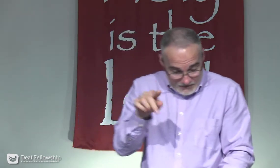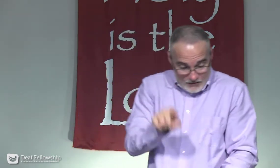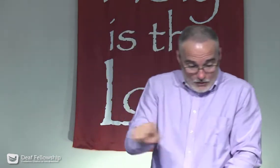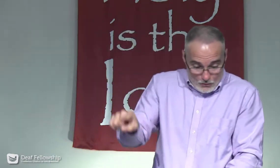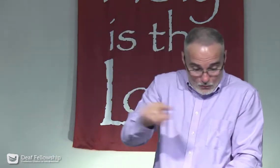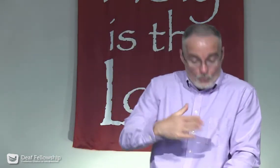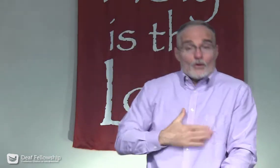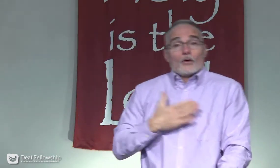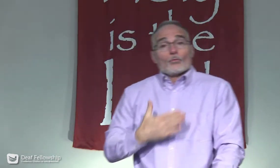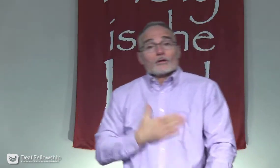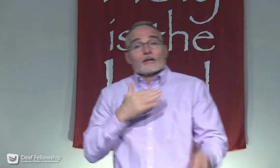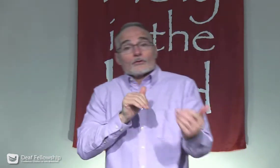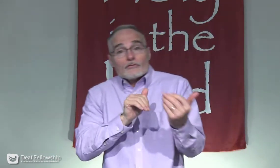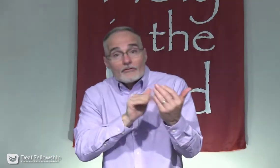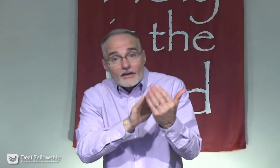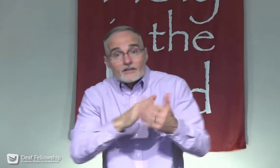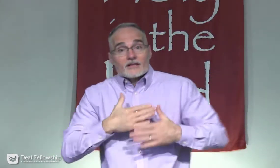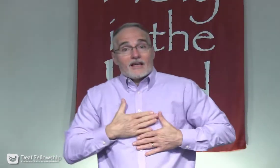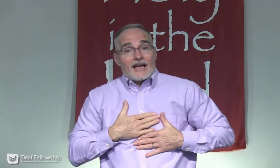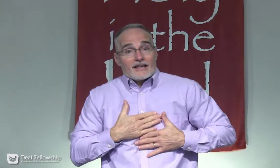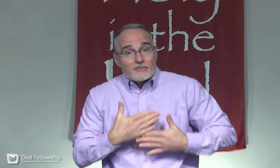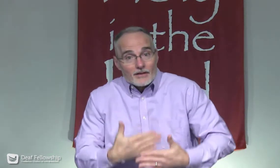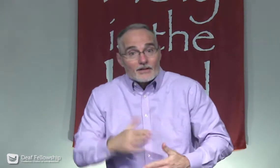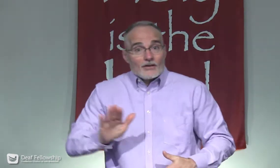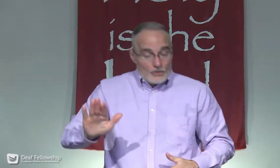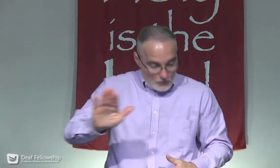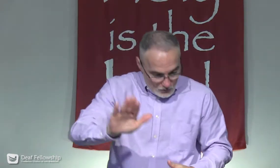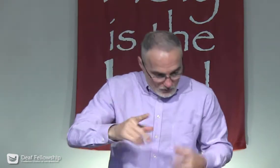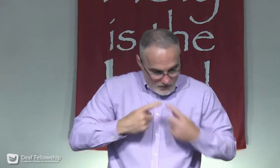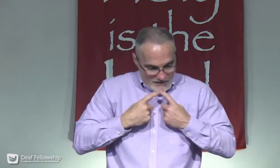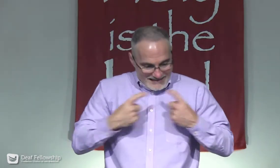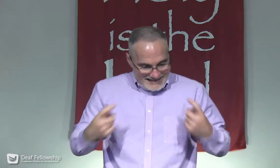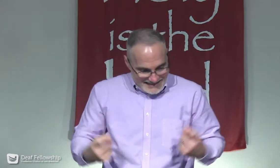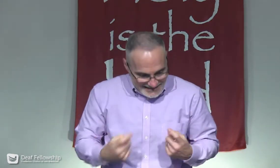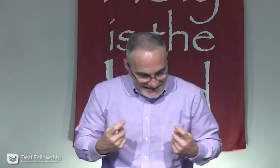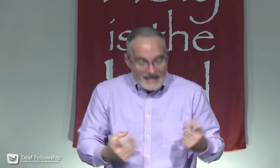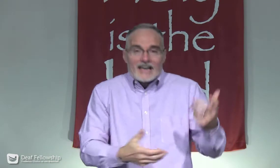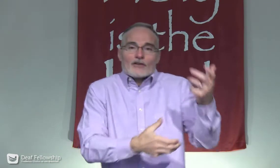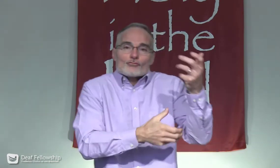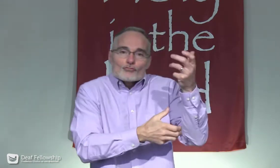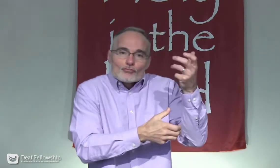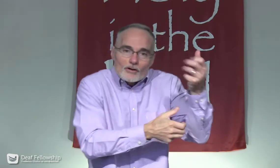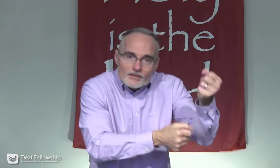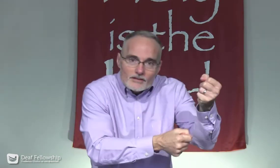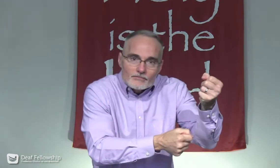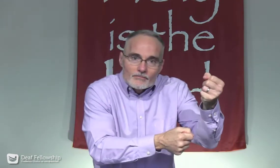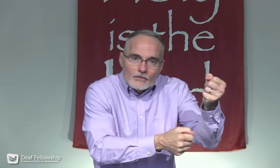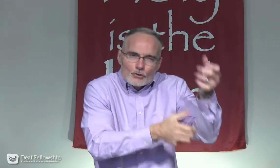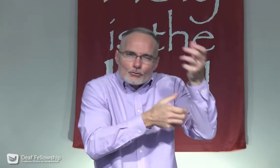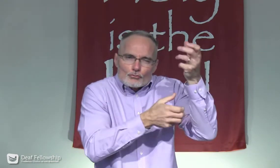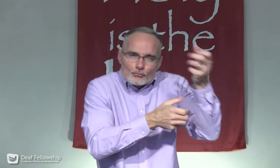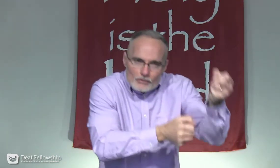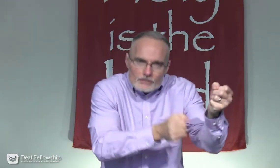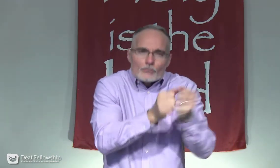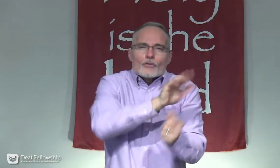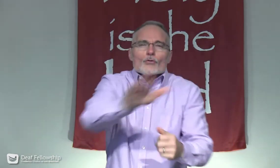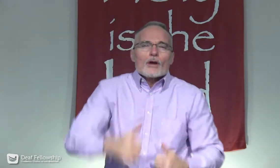He can save you if you are willing to confront and address your sin